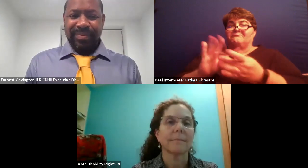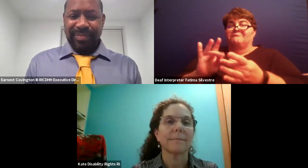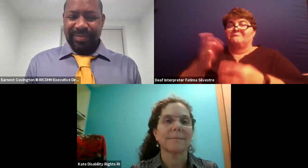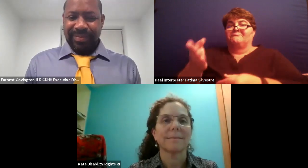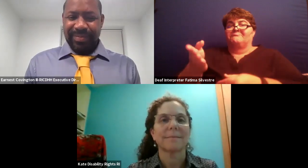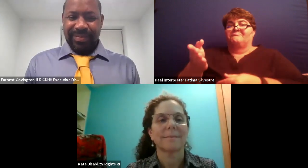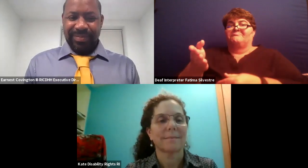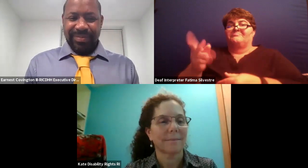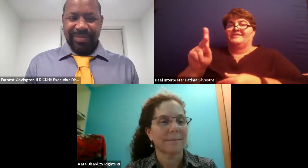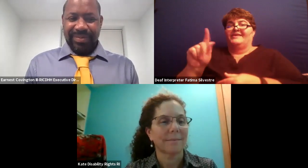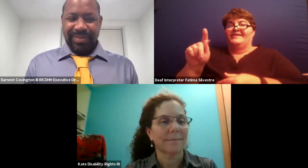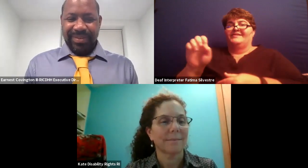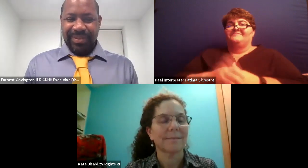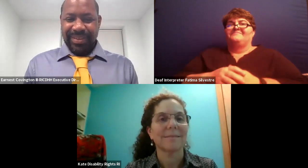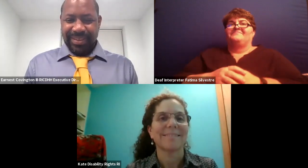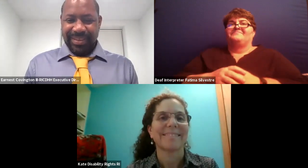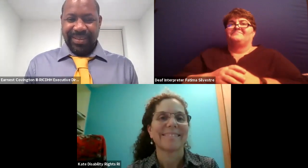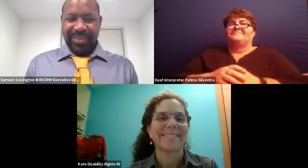Kate.